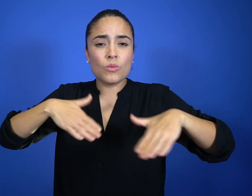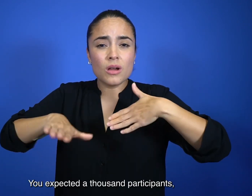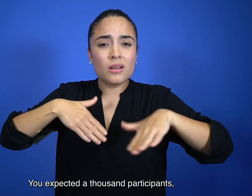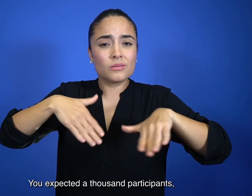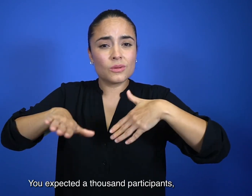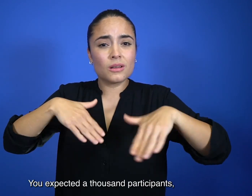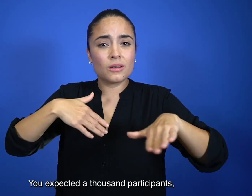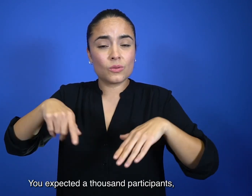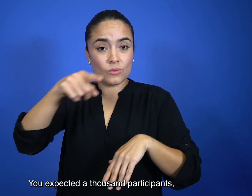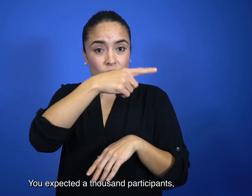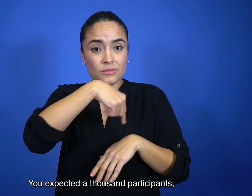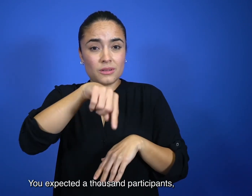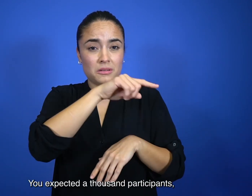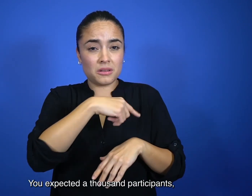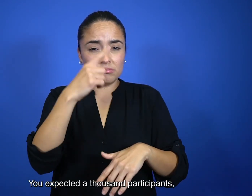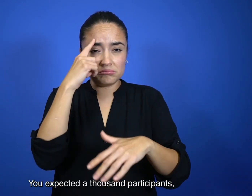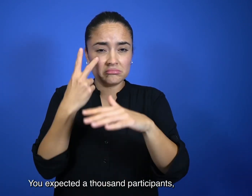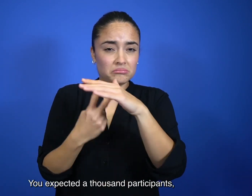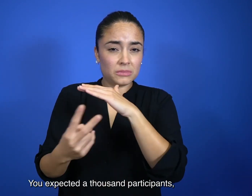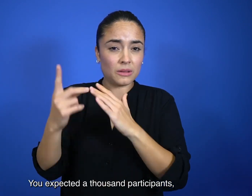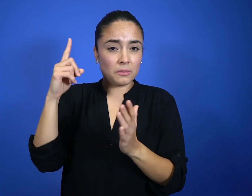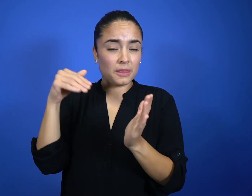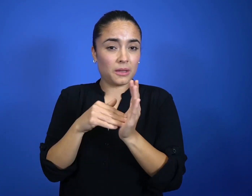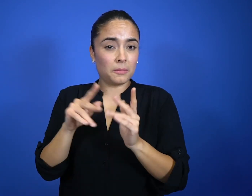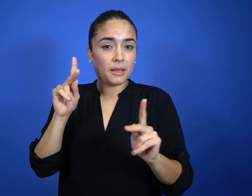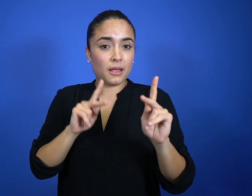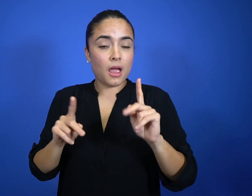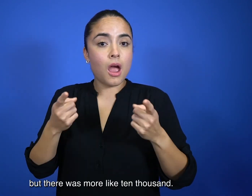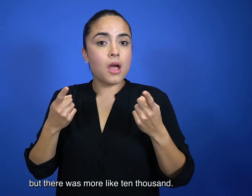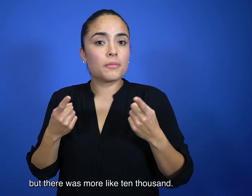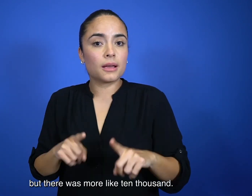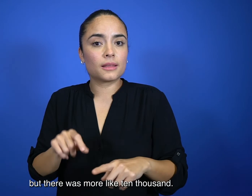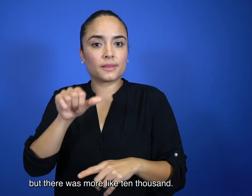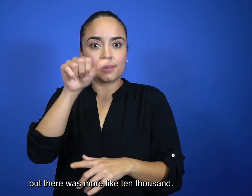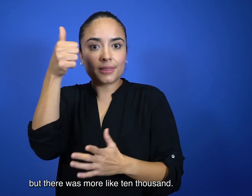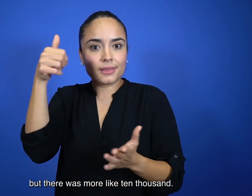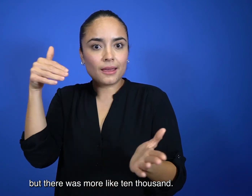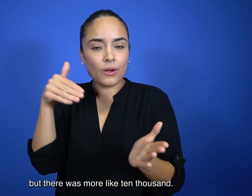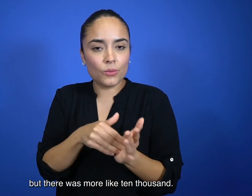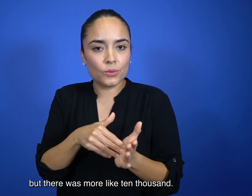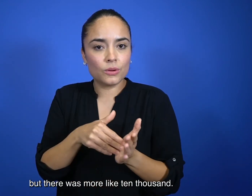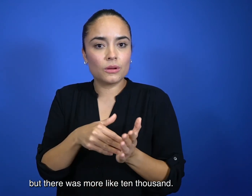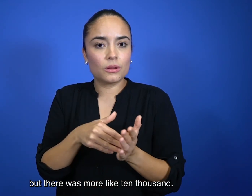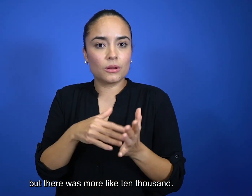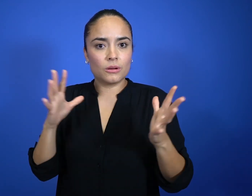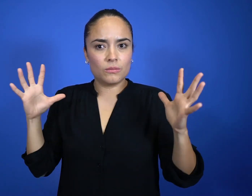You expected 1,000 participants, but there was more like 10,000.